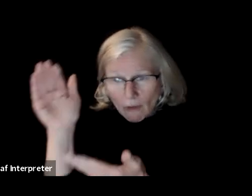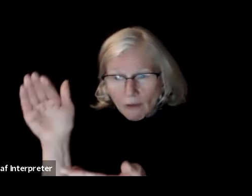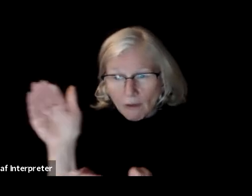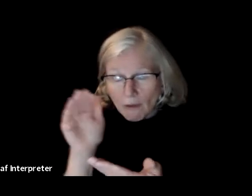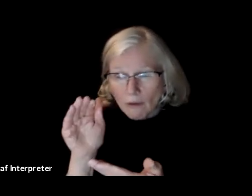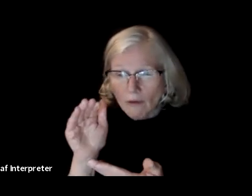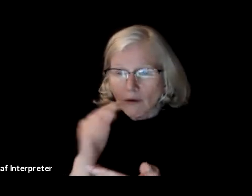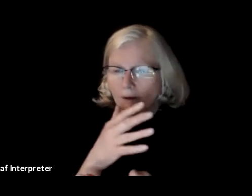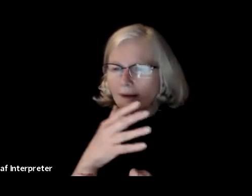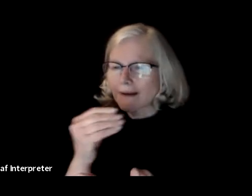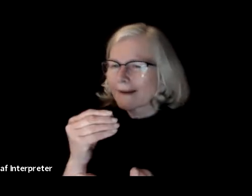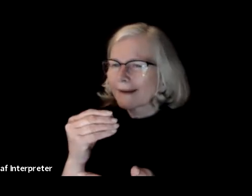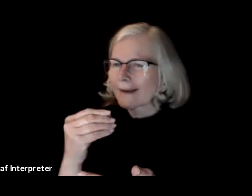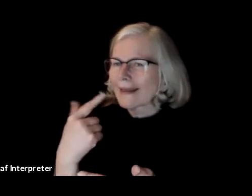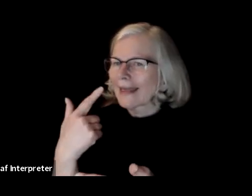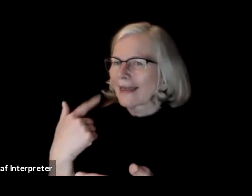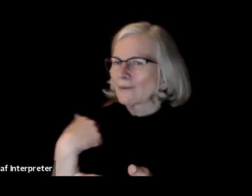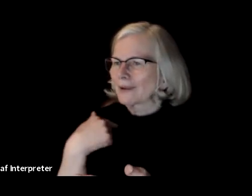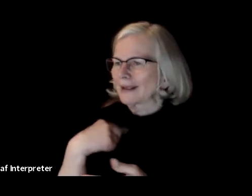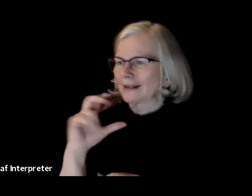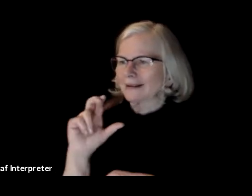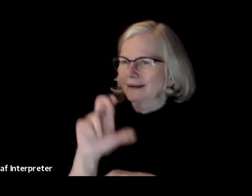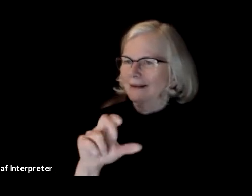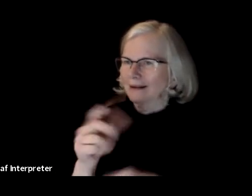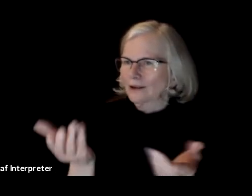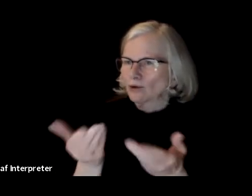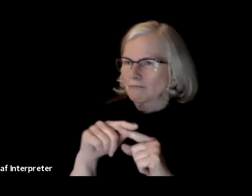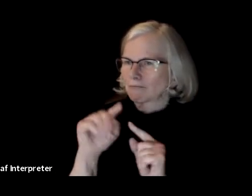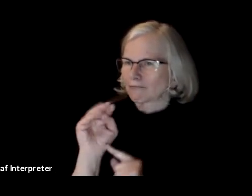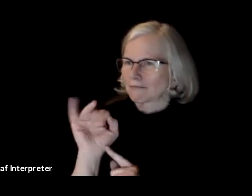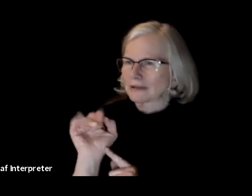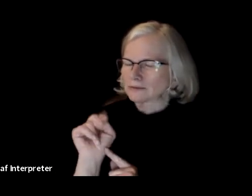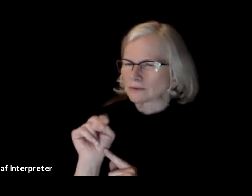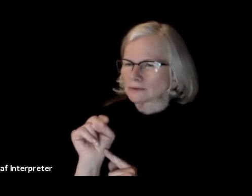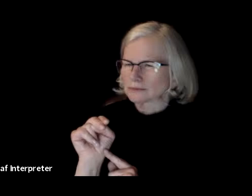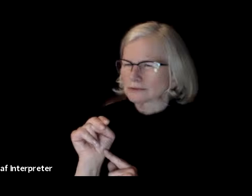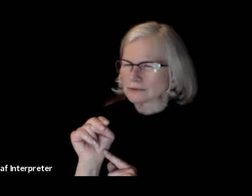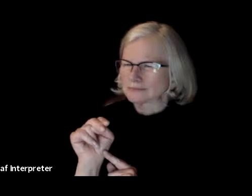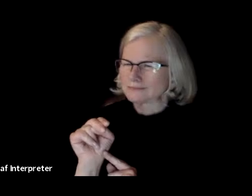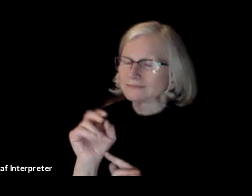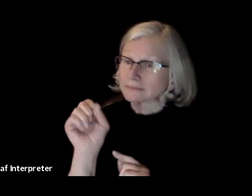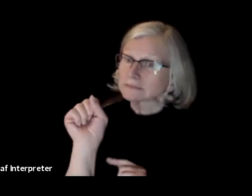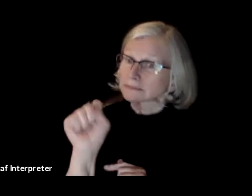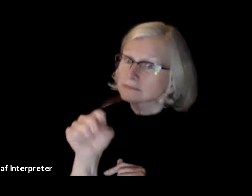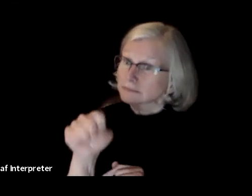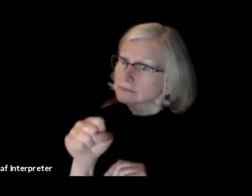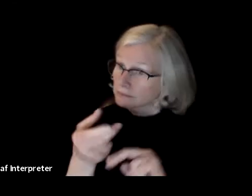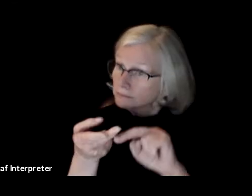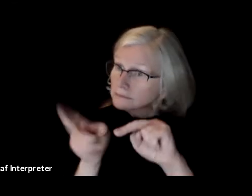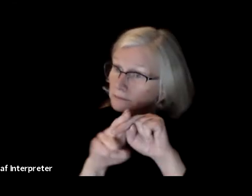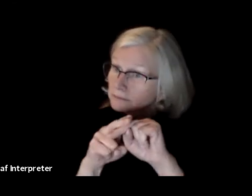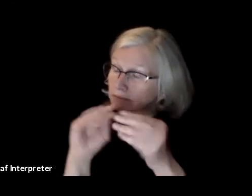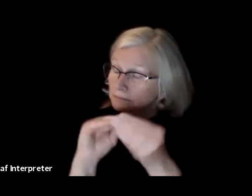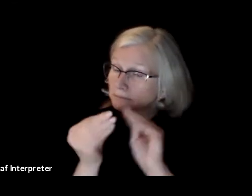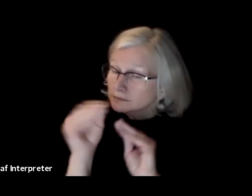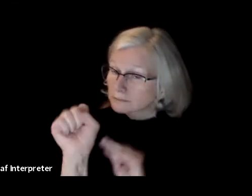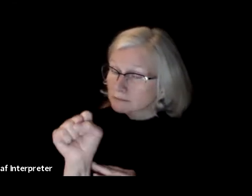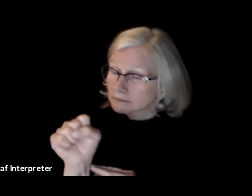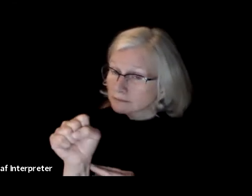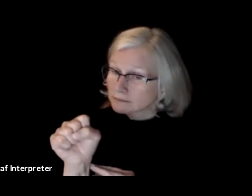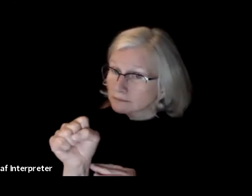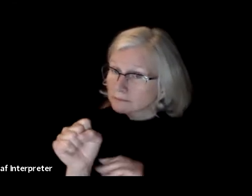comes to Minnesota. So it's definitely an increase in terms of what we have been